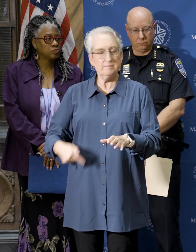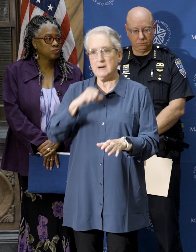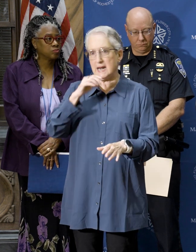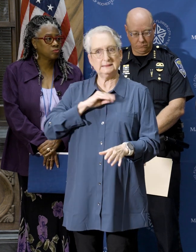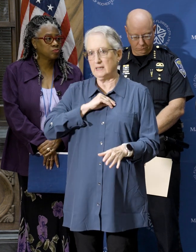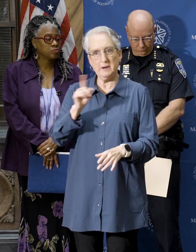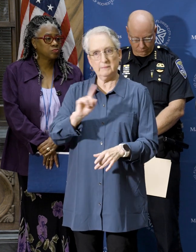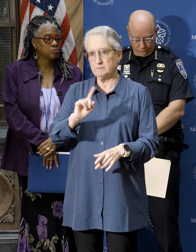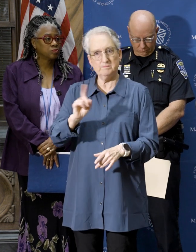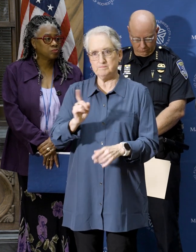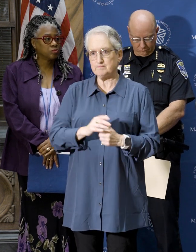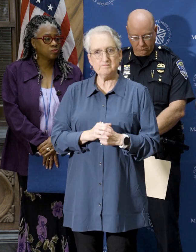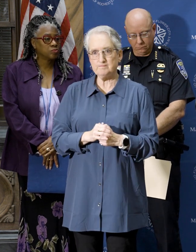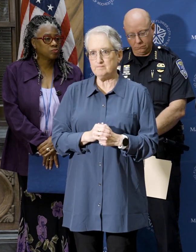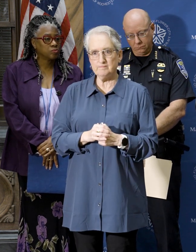colleague in Alabama